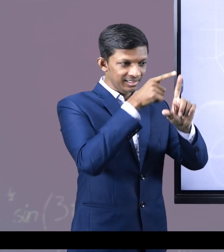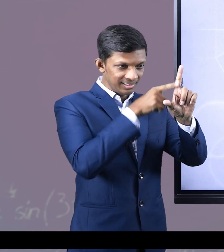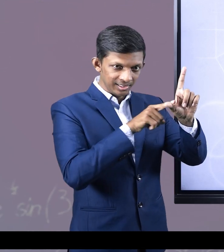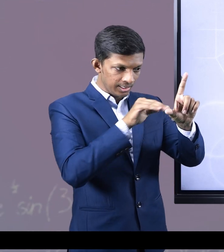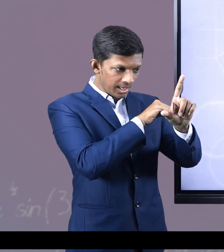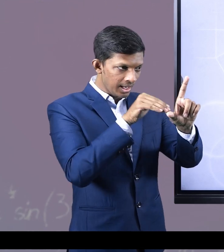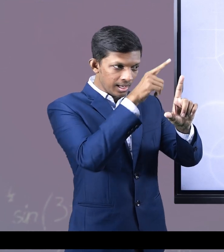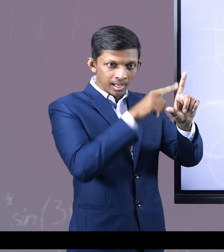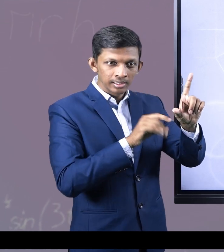right angle,